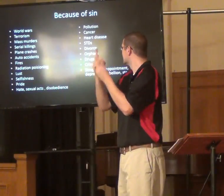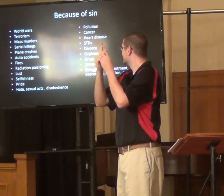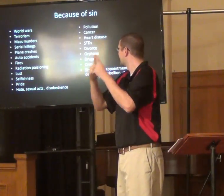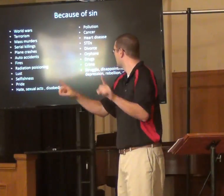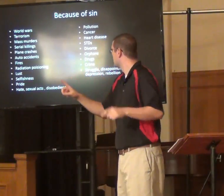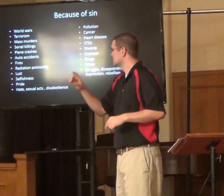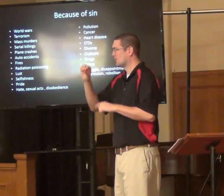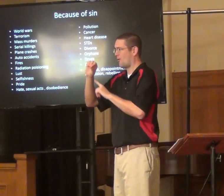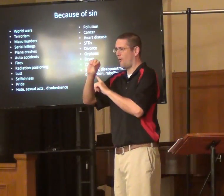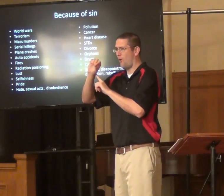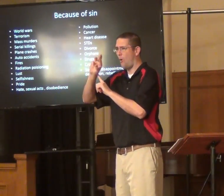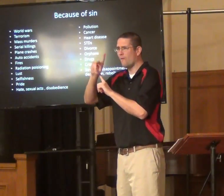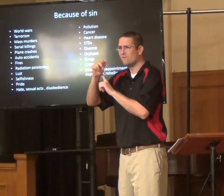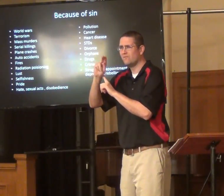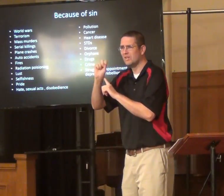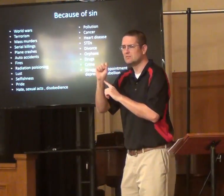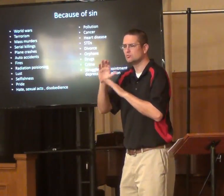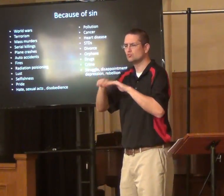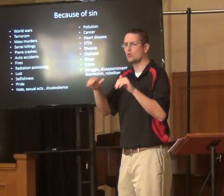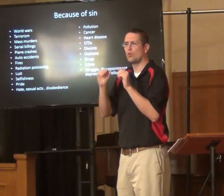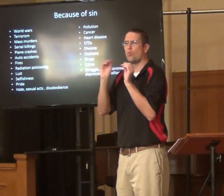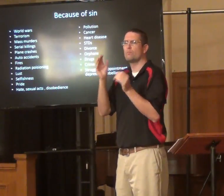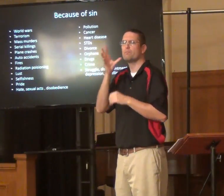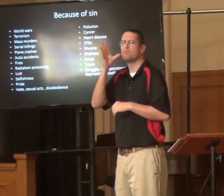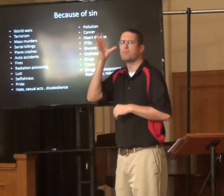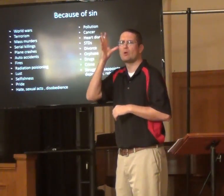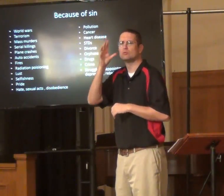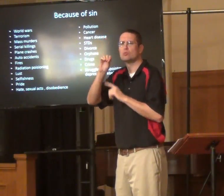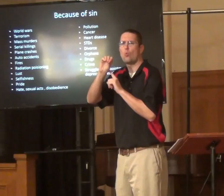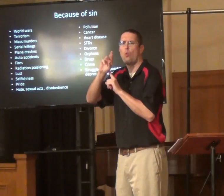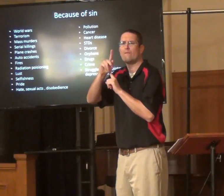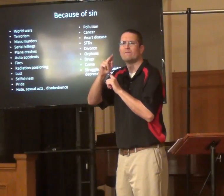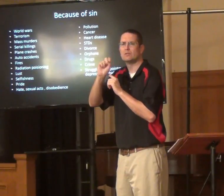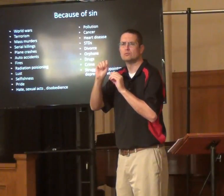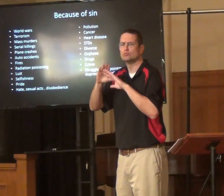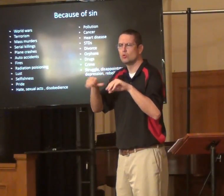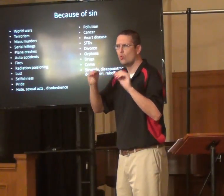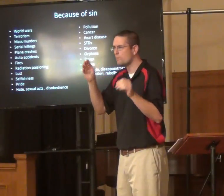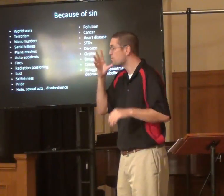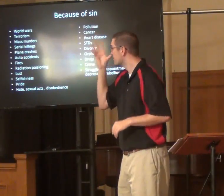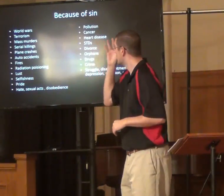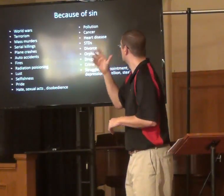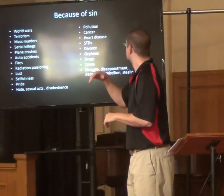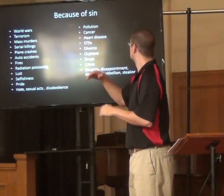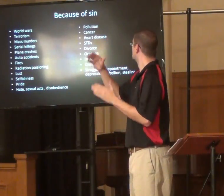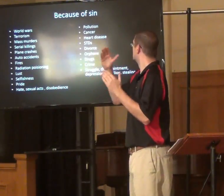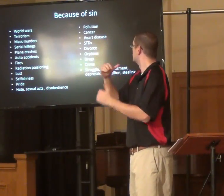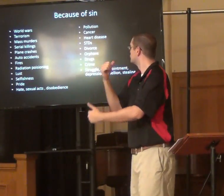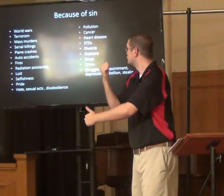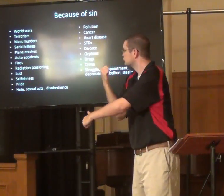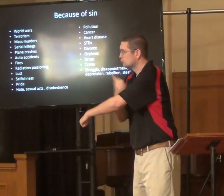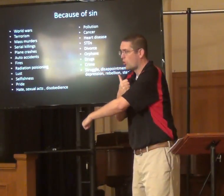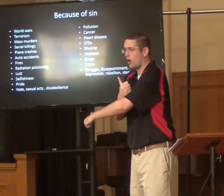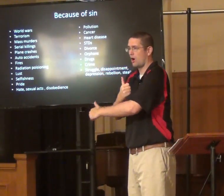sexually transmitted diseases, divorce, orphans, children who do not have parents,